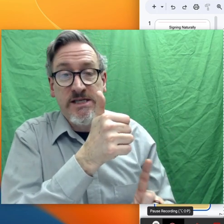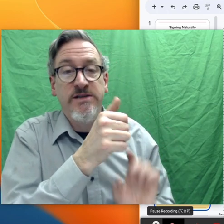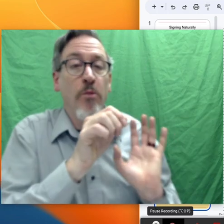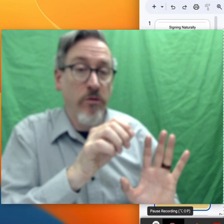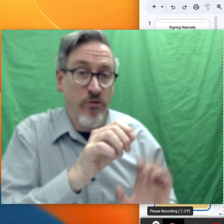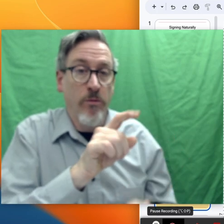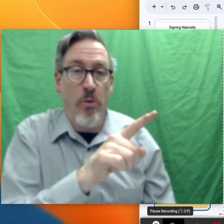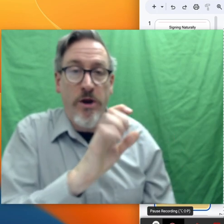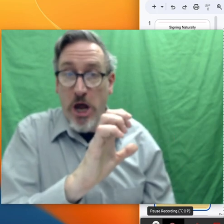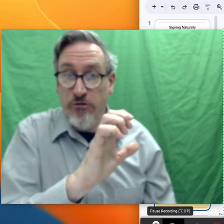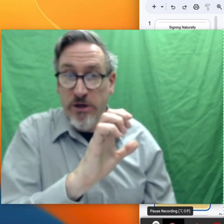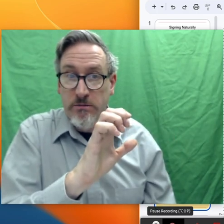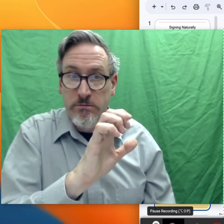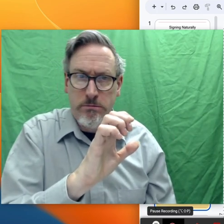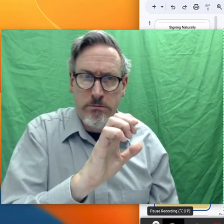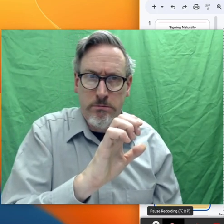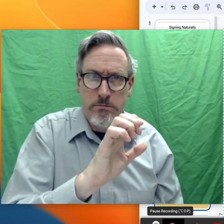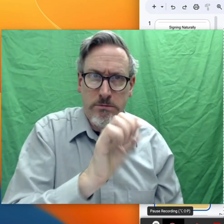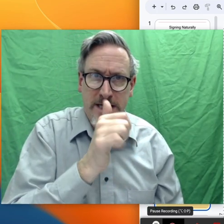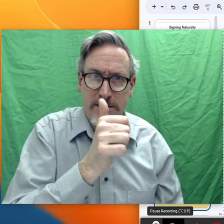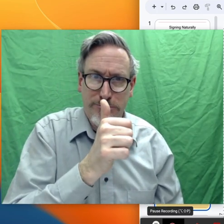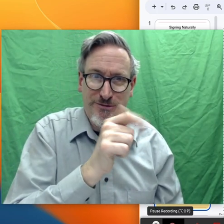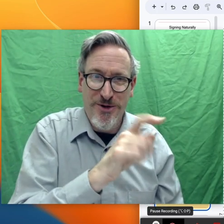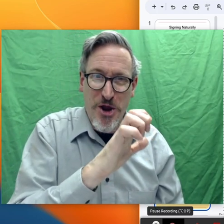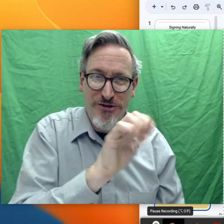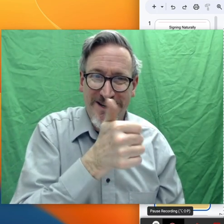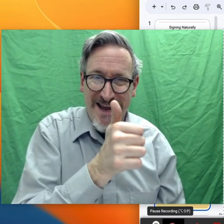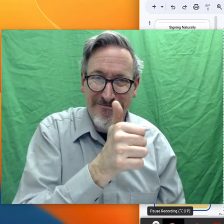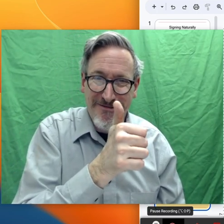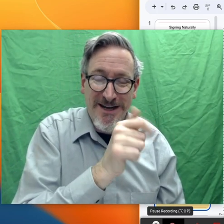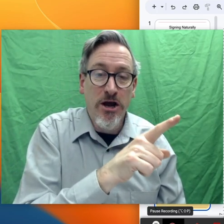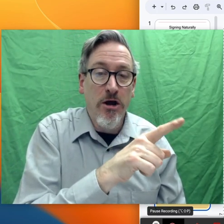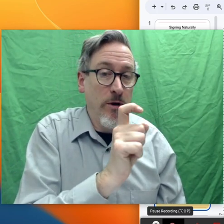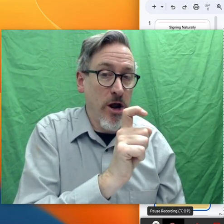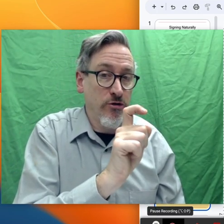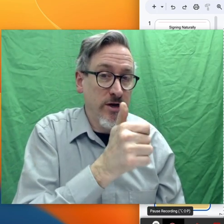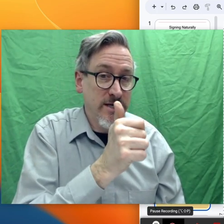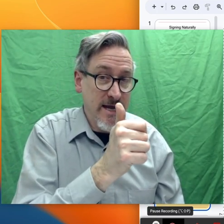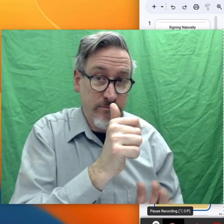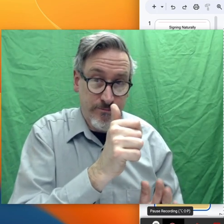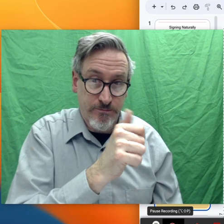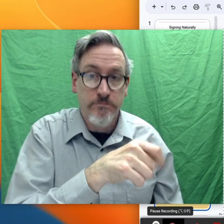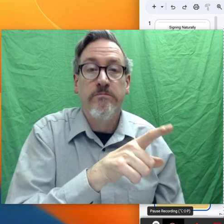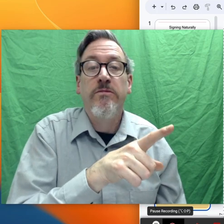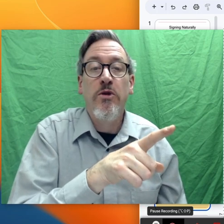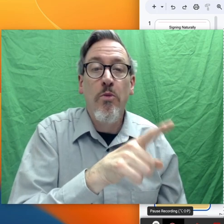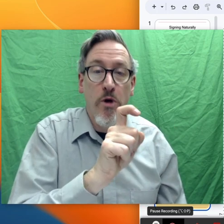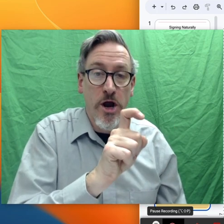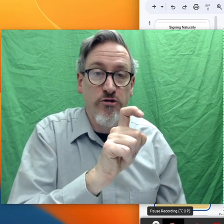this is the more formal 100, 10, 110, 110,